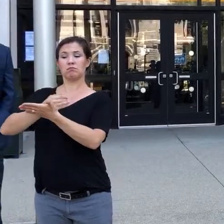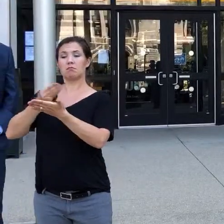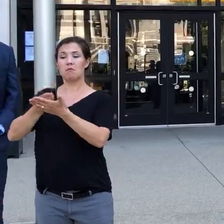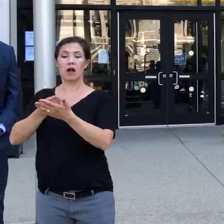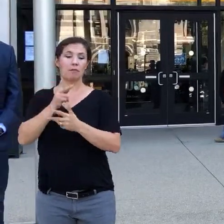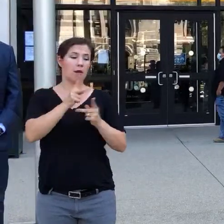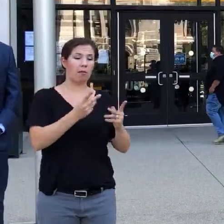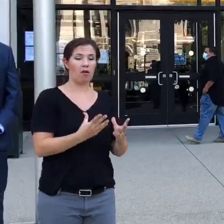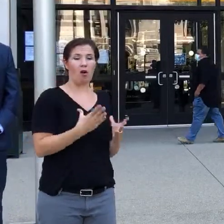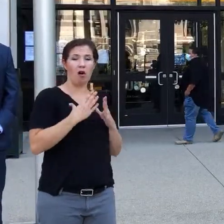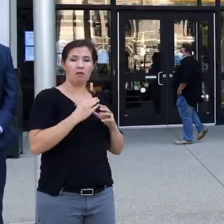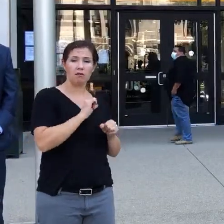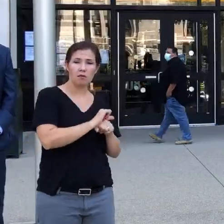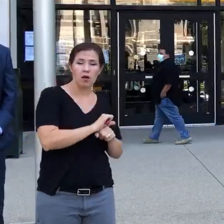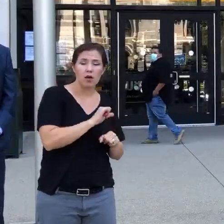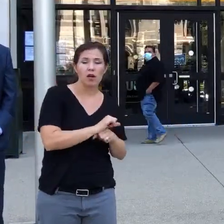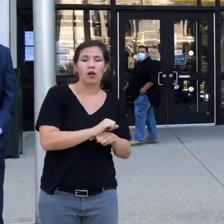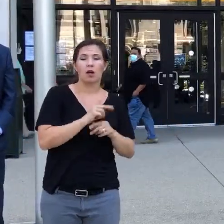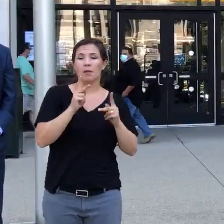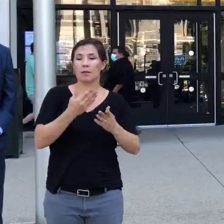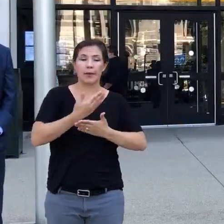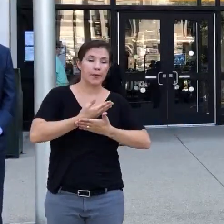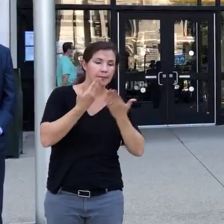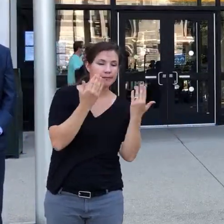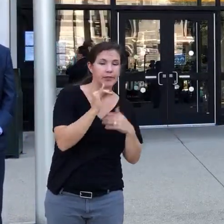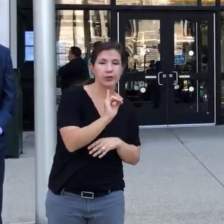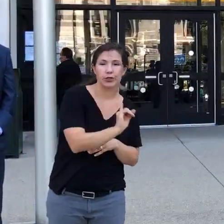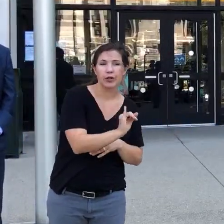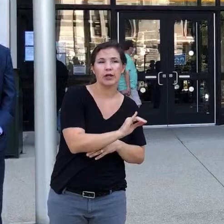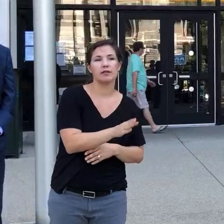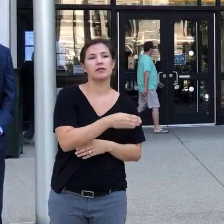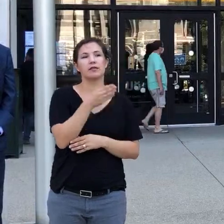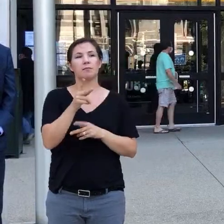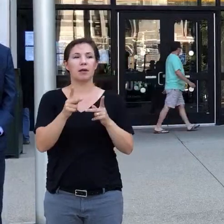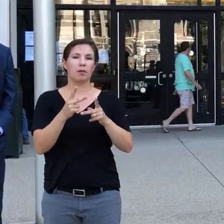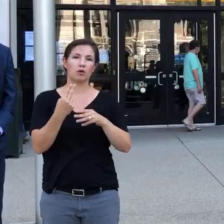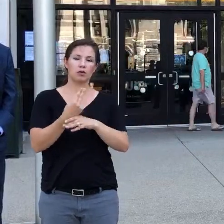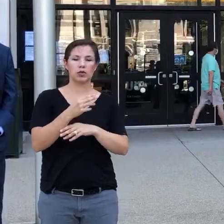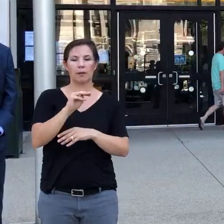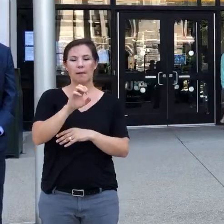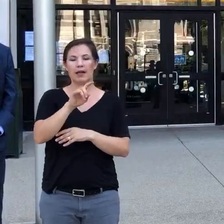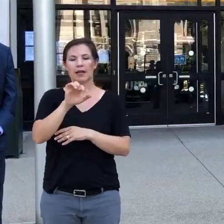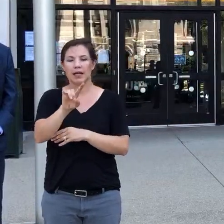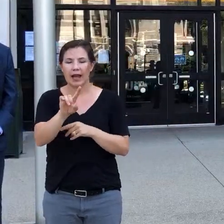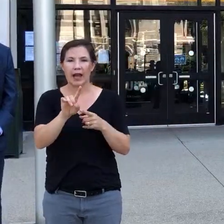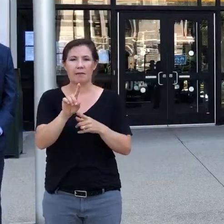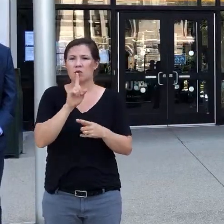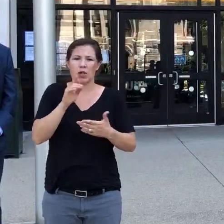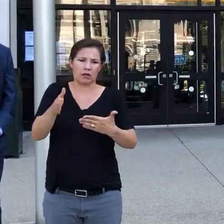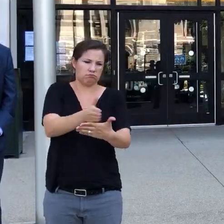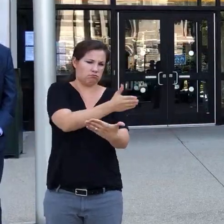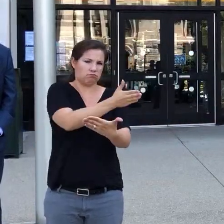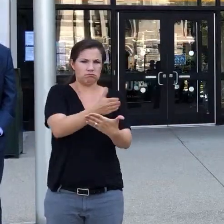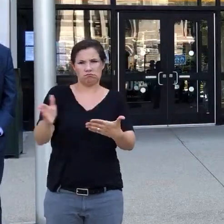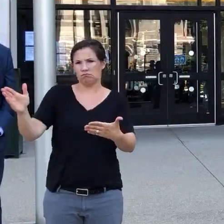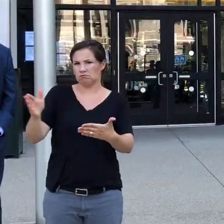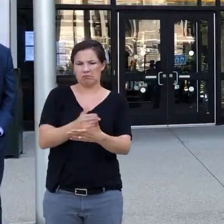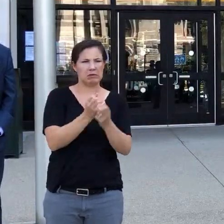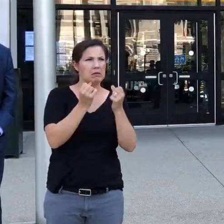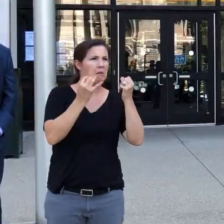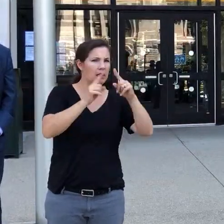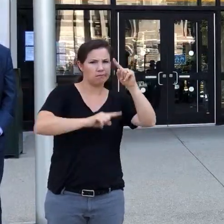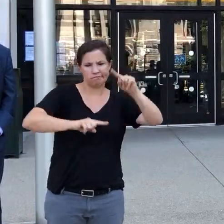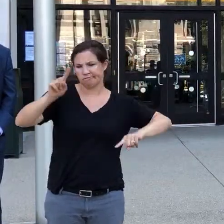work, people are uninsured, people have Medicaid. I mean, we're seeing a spectrum. However,